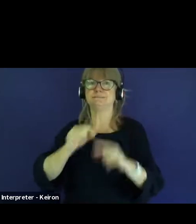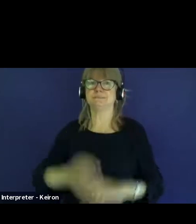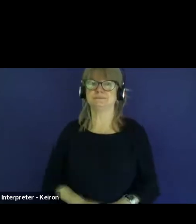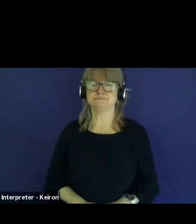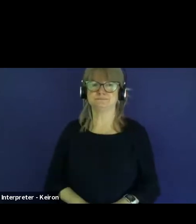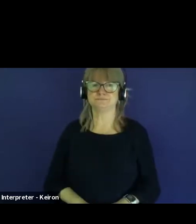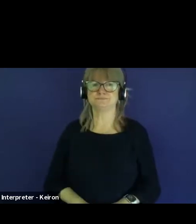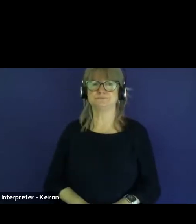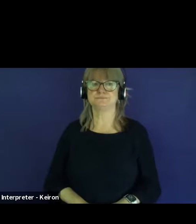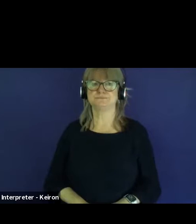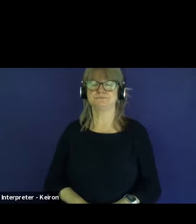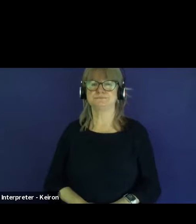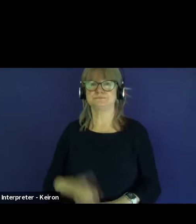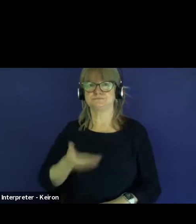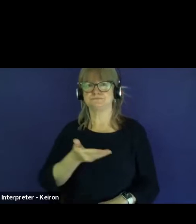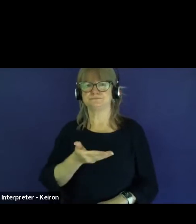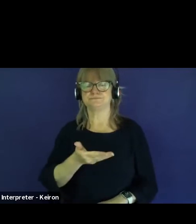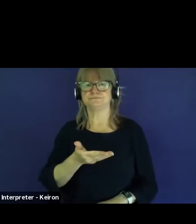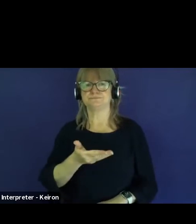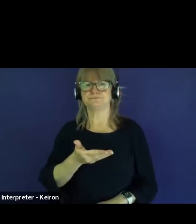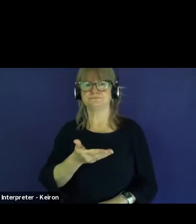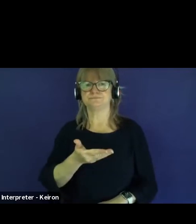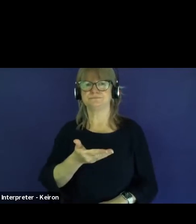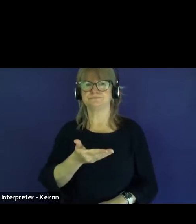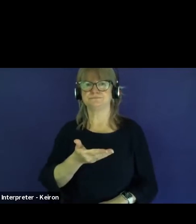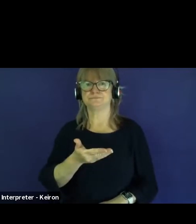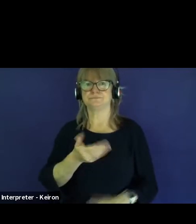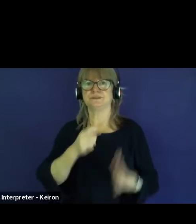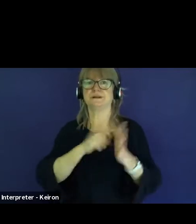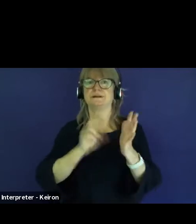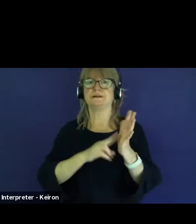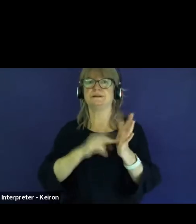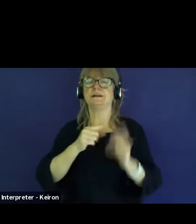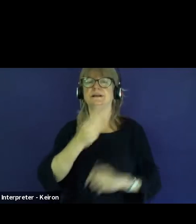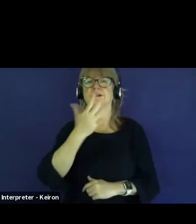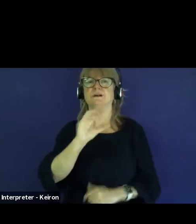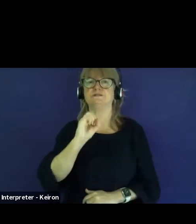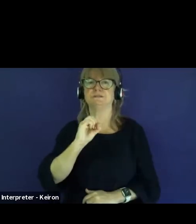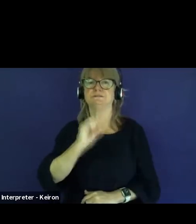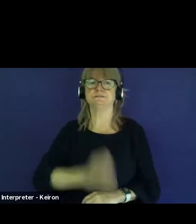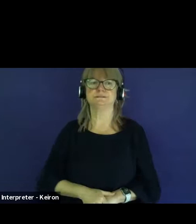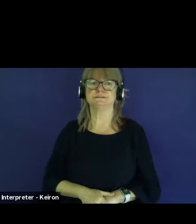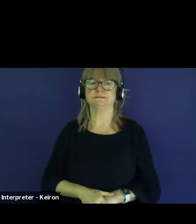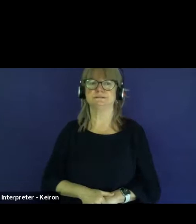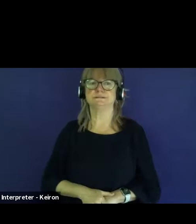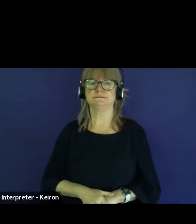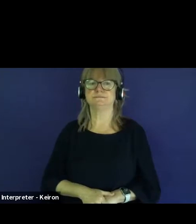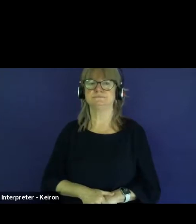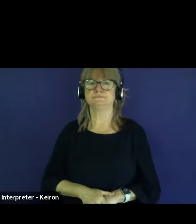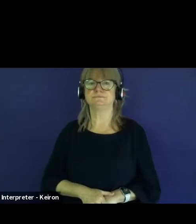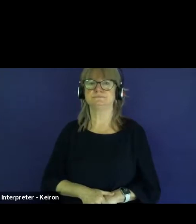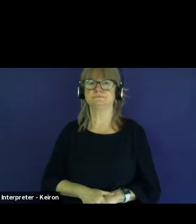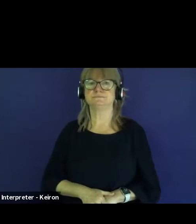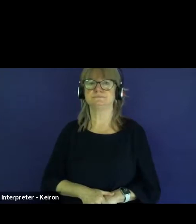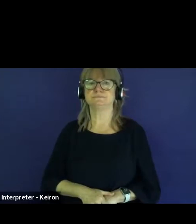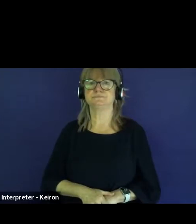we're in this position here with our knees at 90 degrees. and we're coming up and we're just lowering our